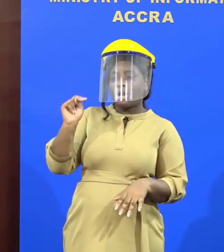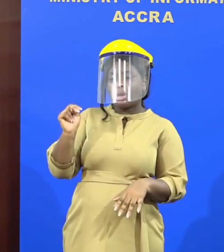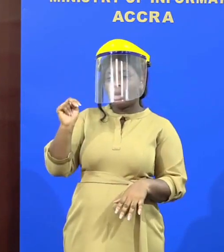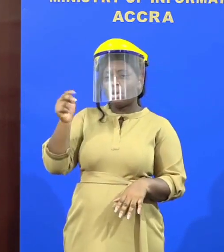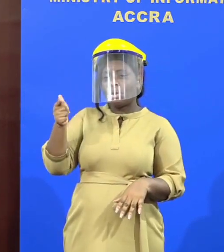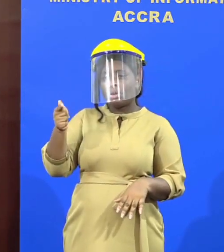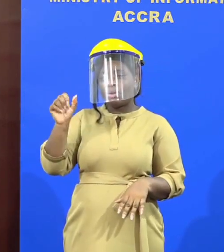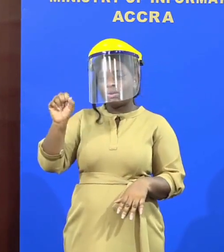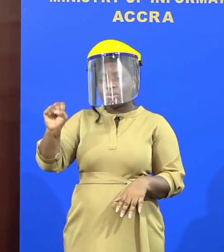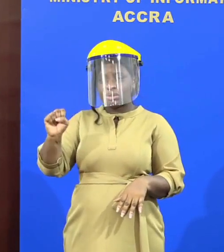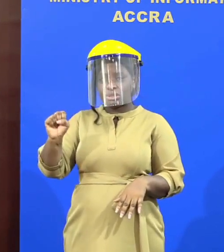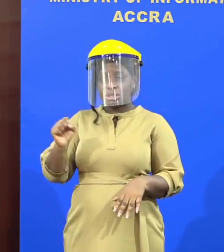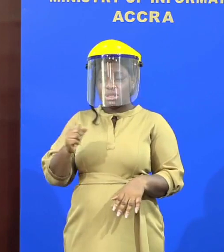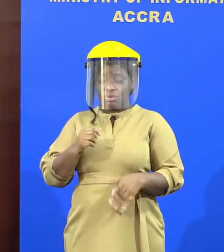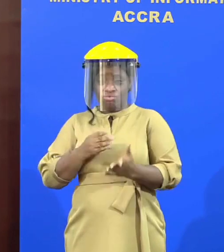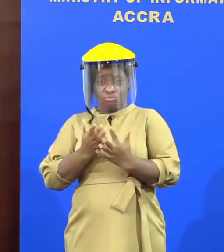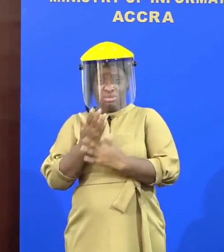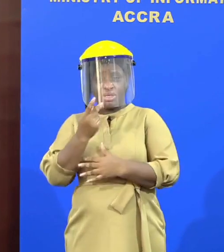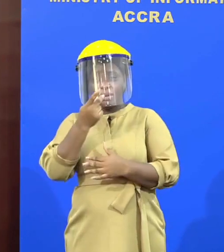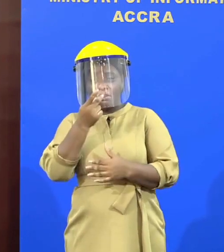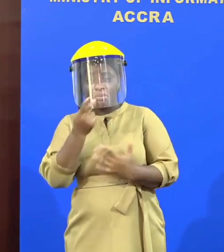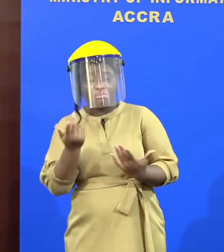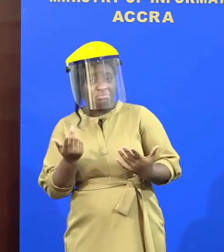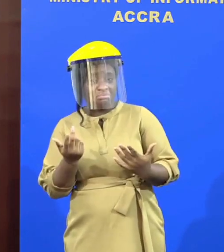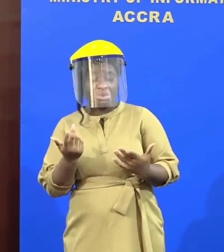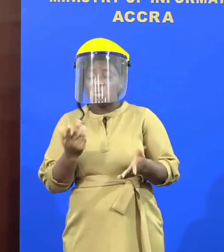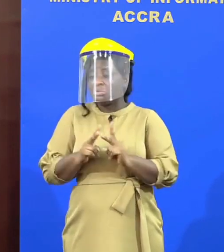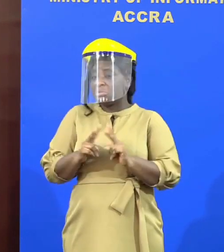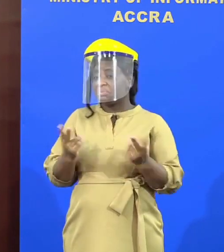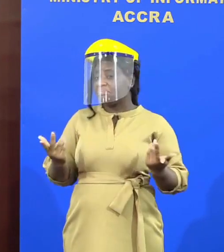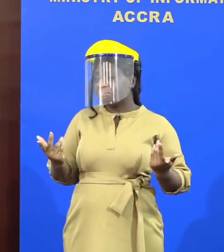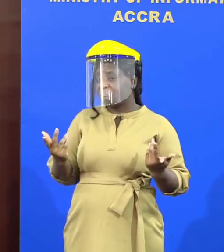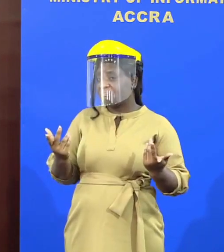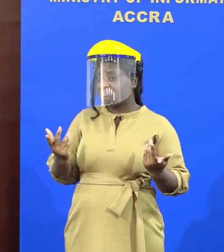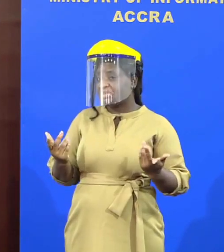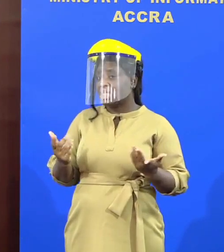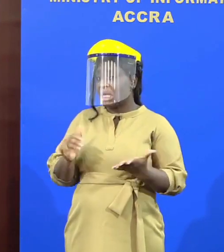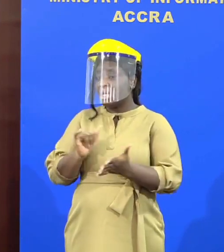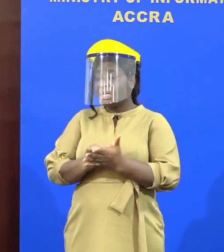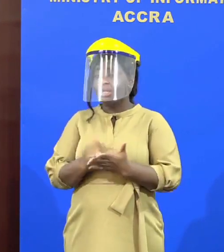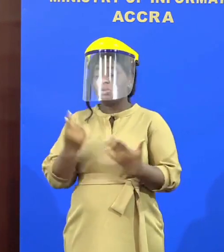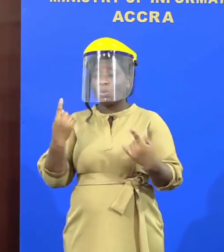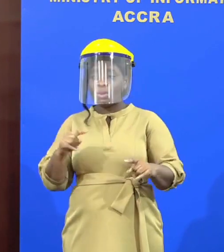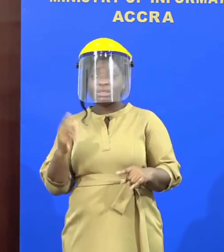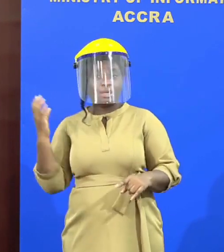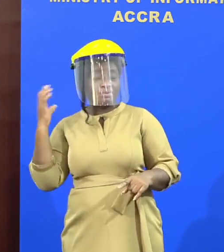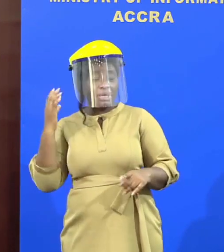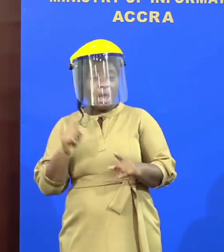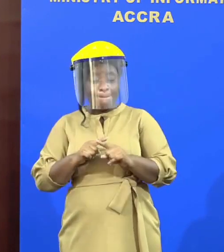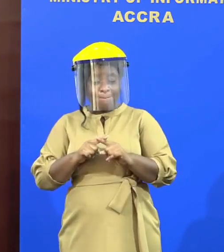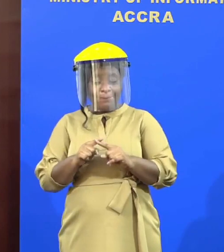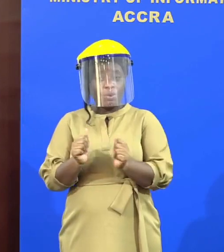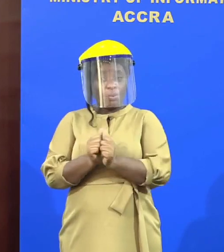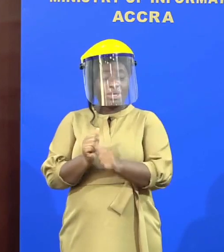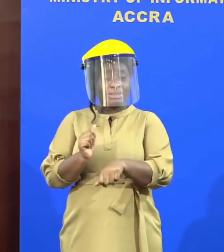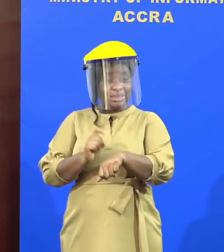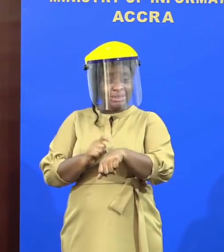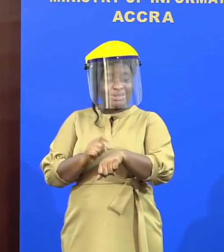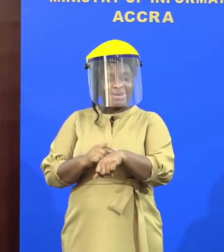including their erectile dysfunction, if someone comes to report on that. And so that follow-up is going down. I think over the period, we're going to learn a lot